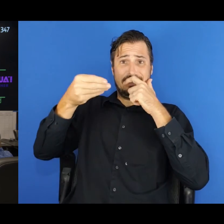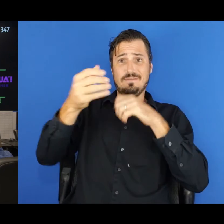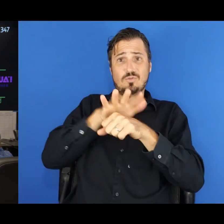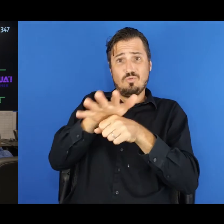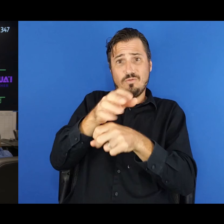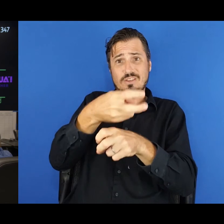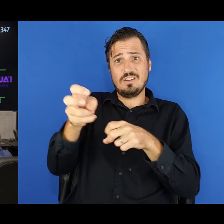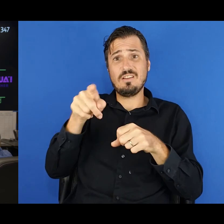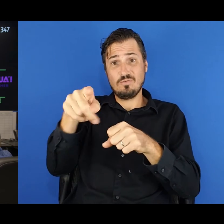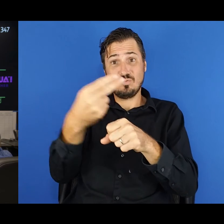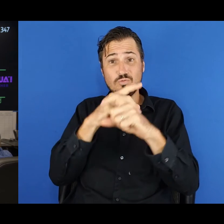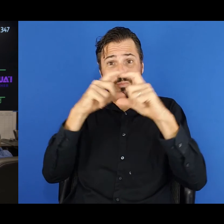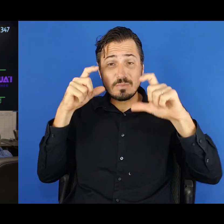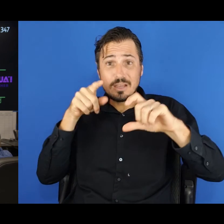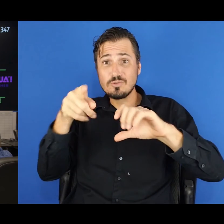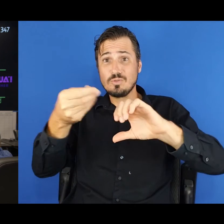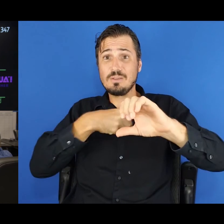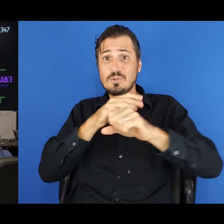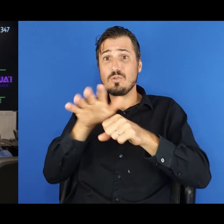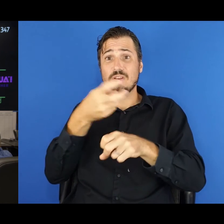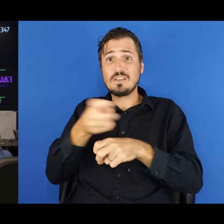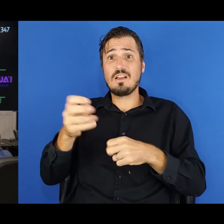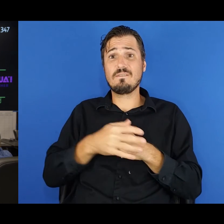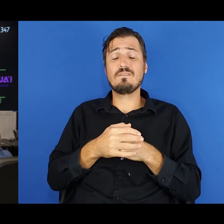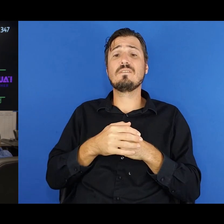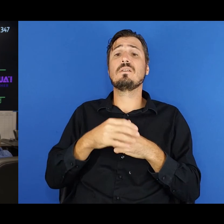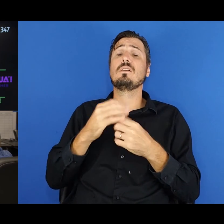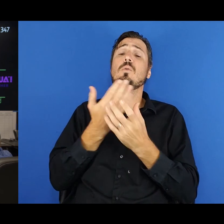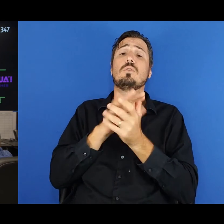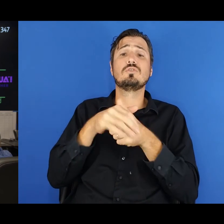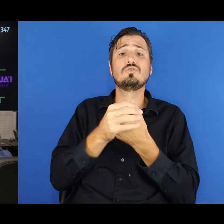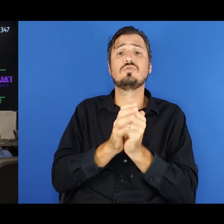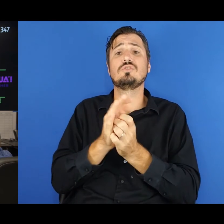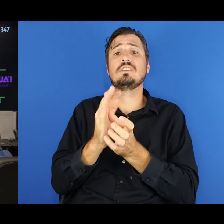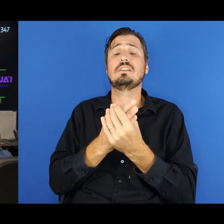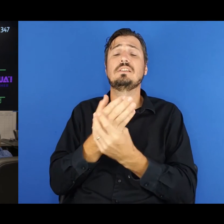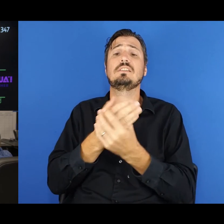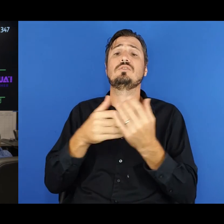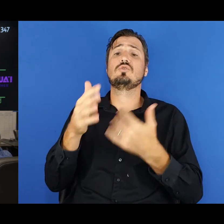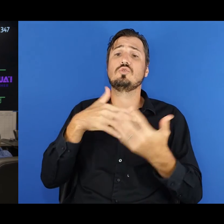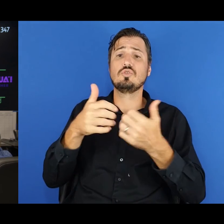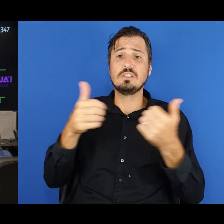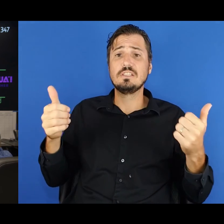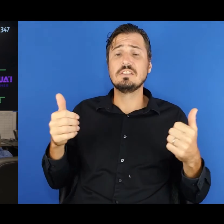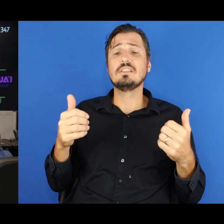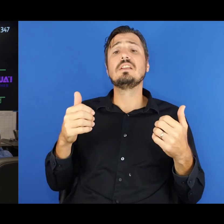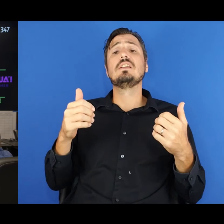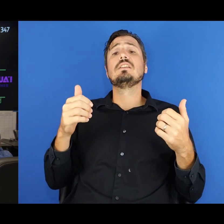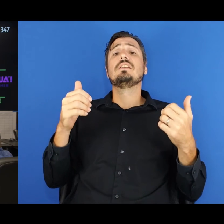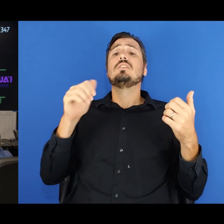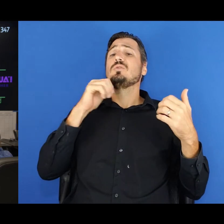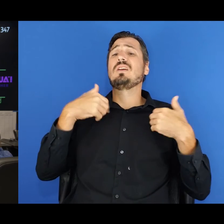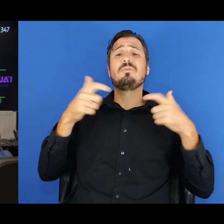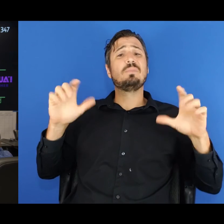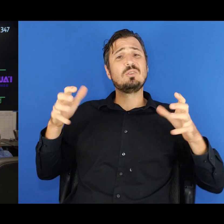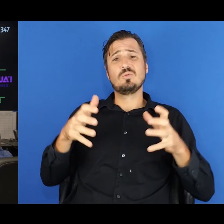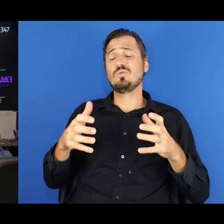protects you, your mask protects me. Wash your hands, keep your distance, avoid gatherings, and of